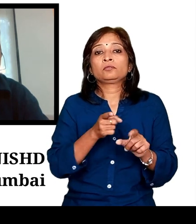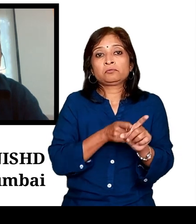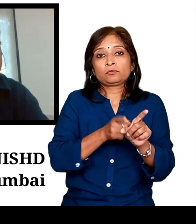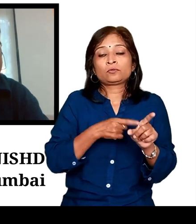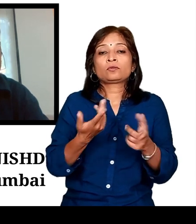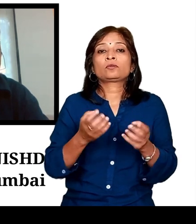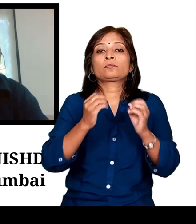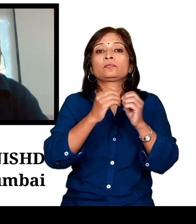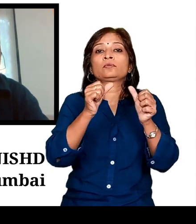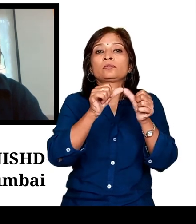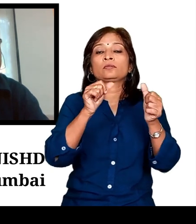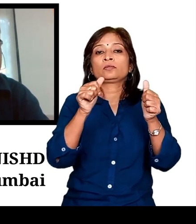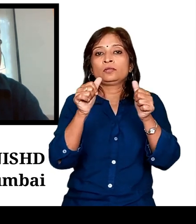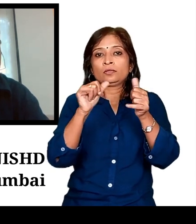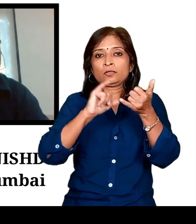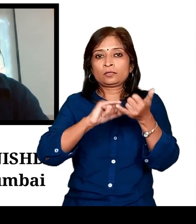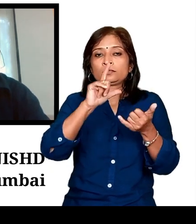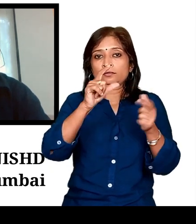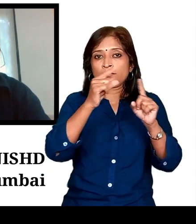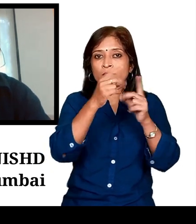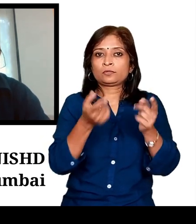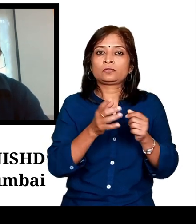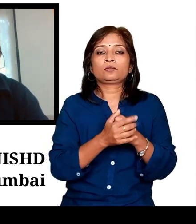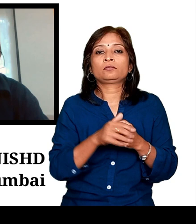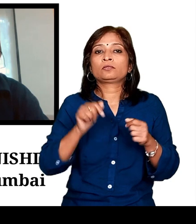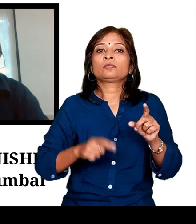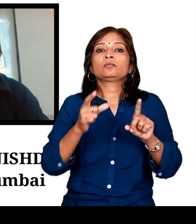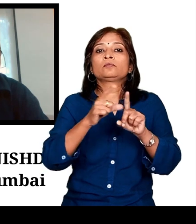a BSLP 1 degree program that is